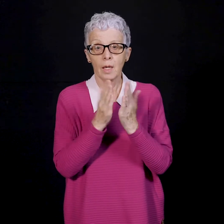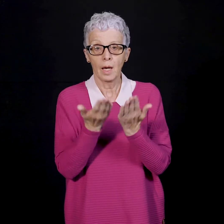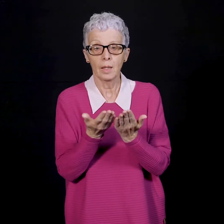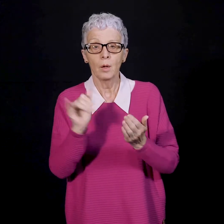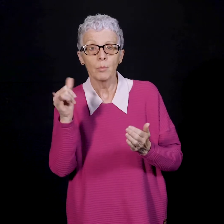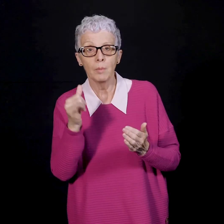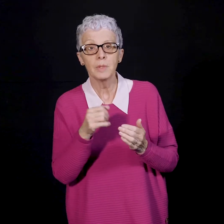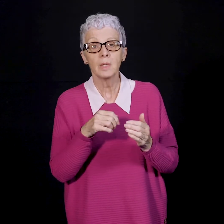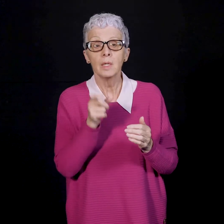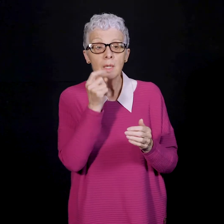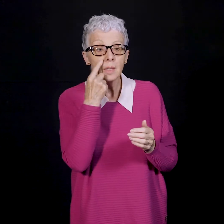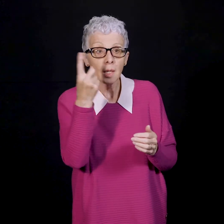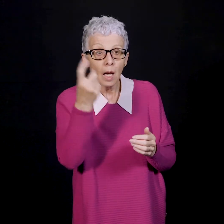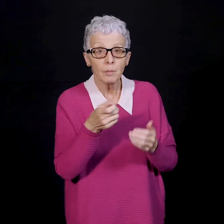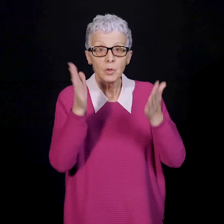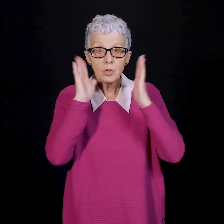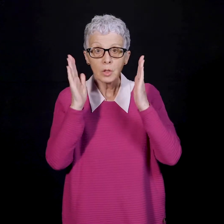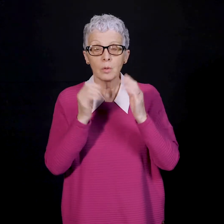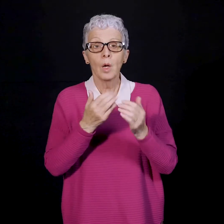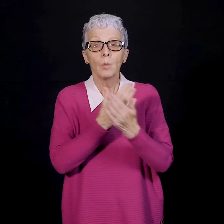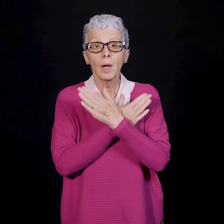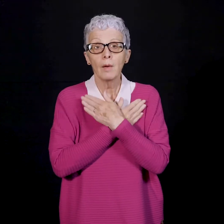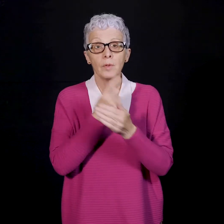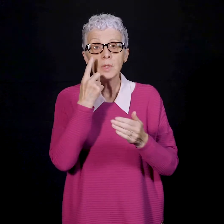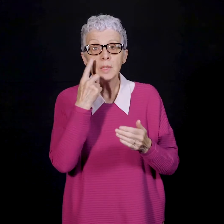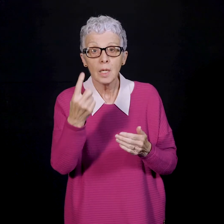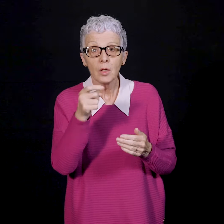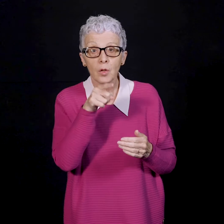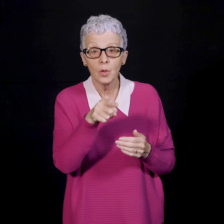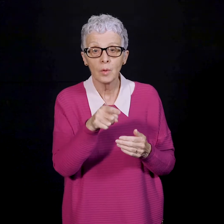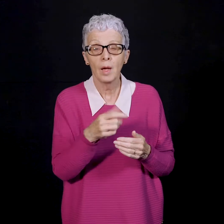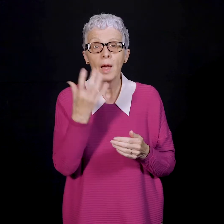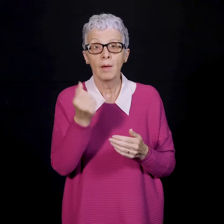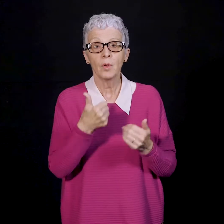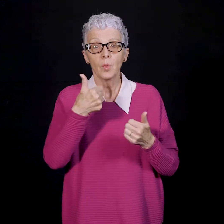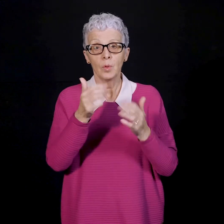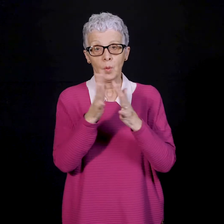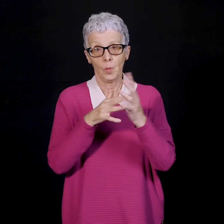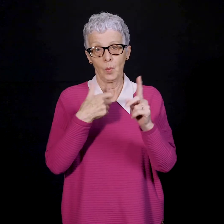our 3 Sunday services, we'd love to see you face to face. Have a great week.